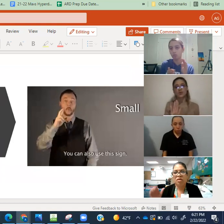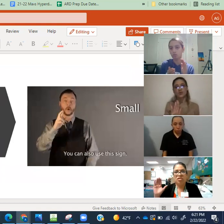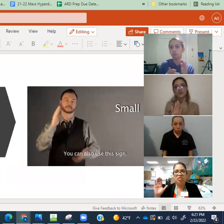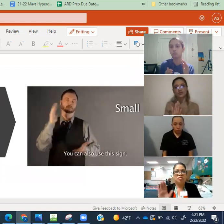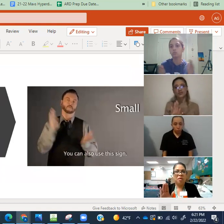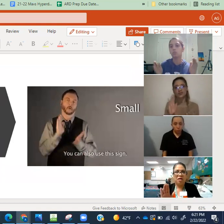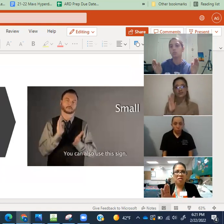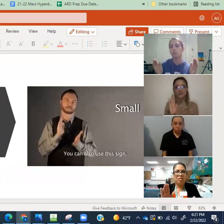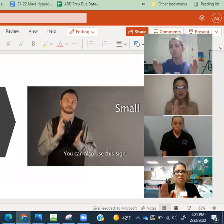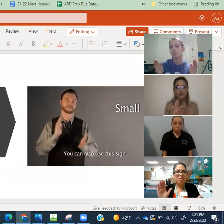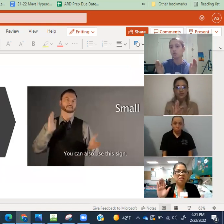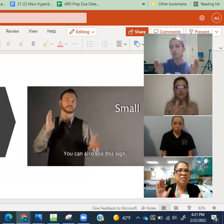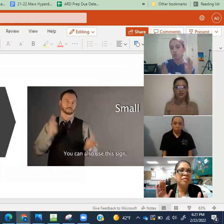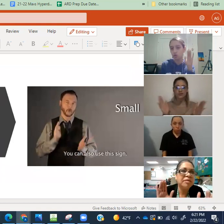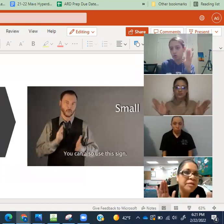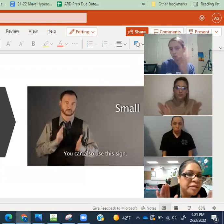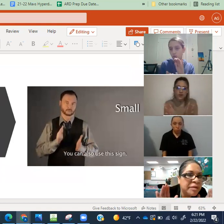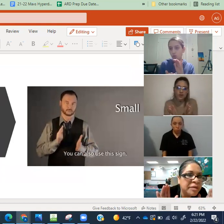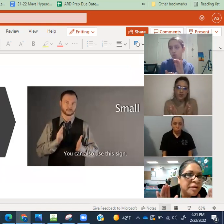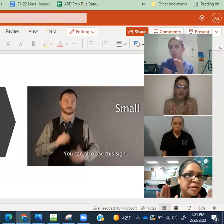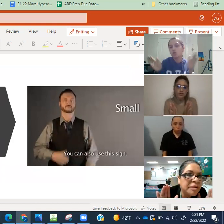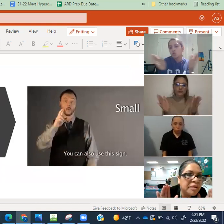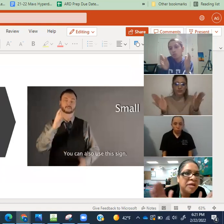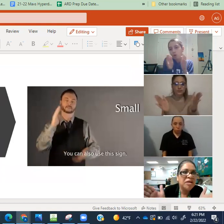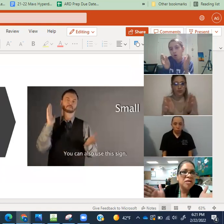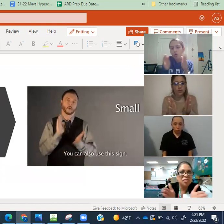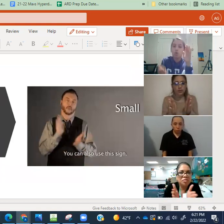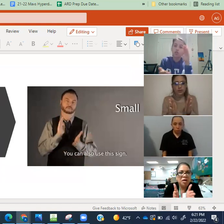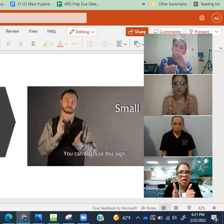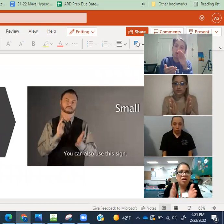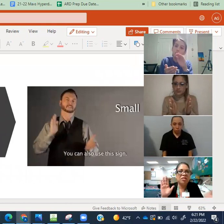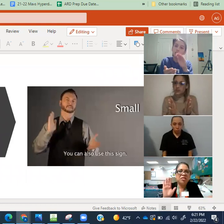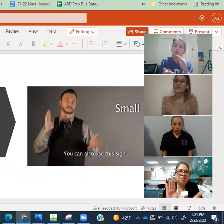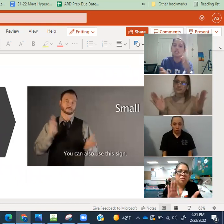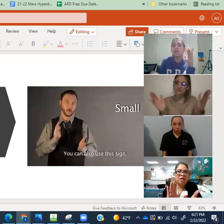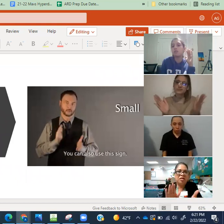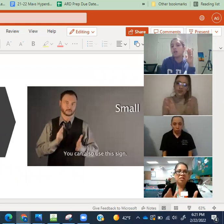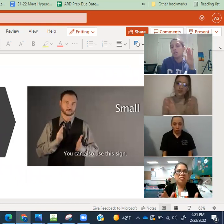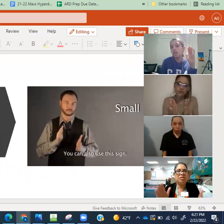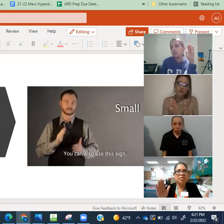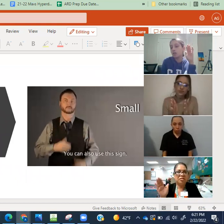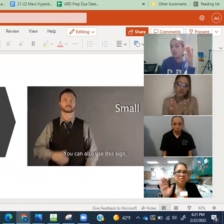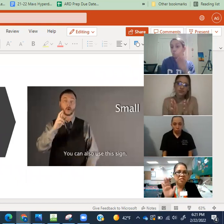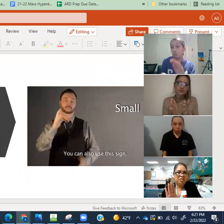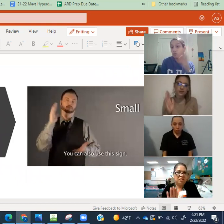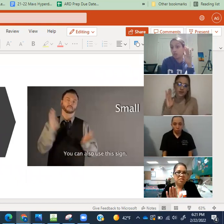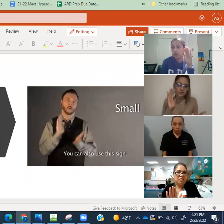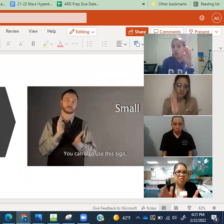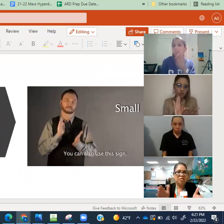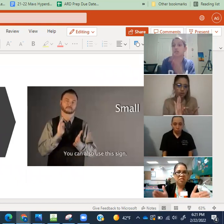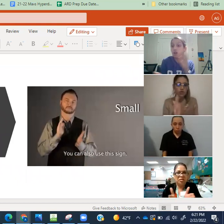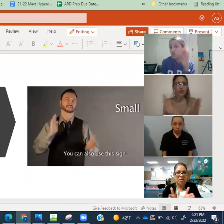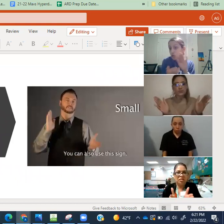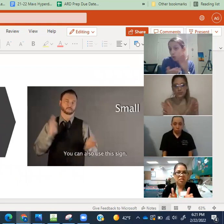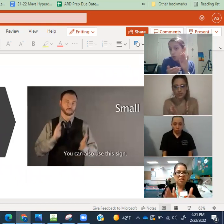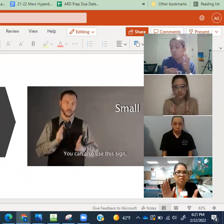Small, Small. or Small, small. So small. he comes up like